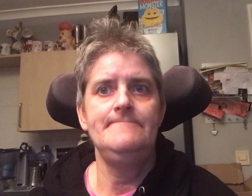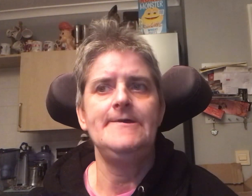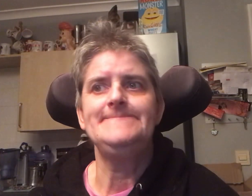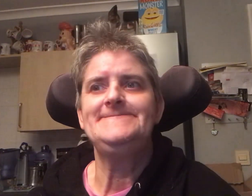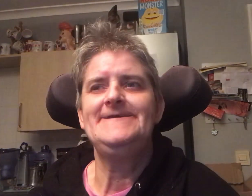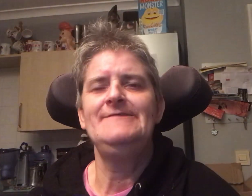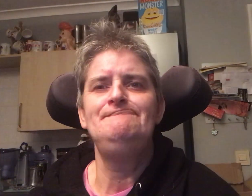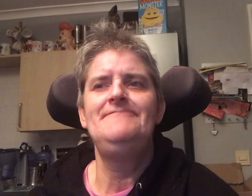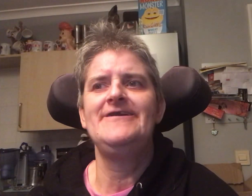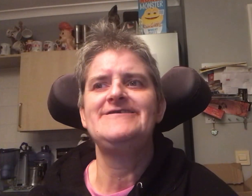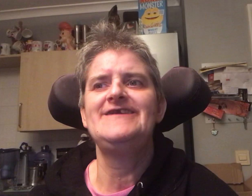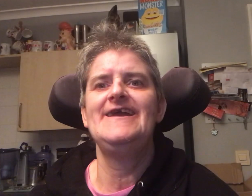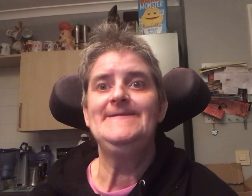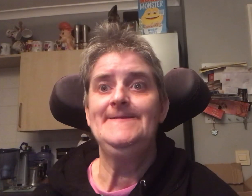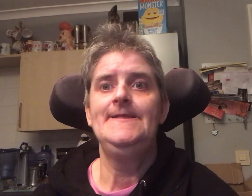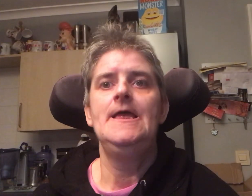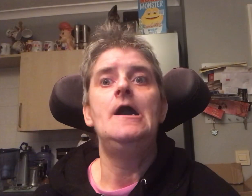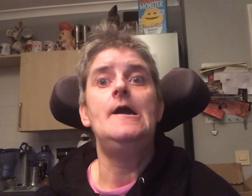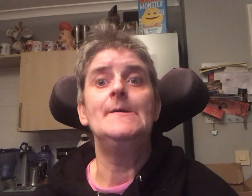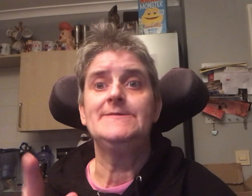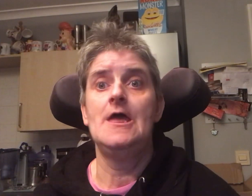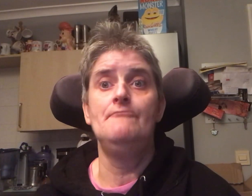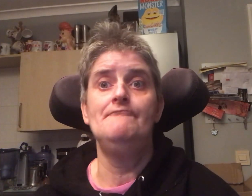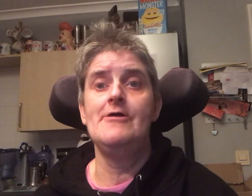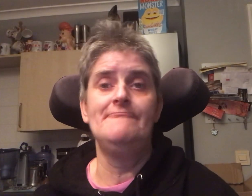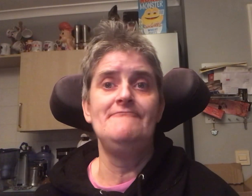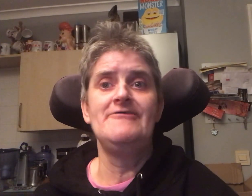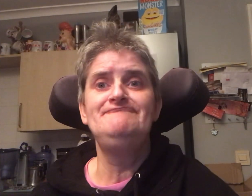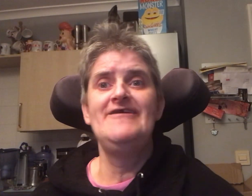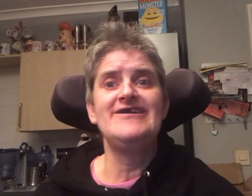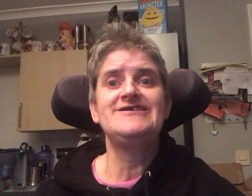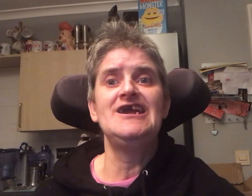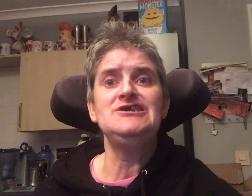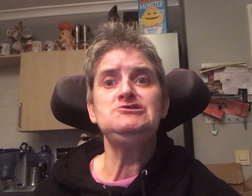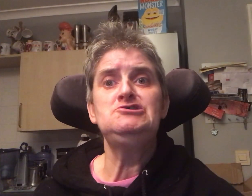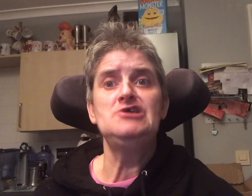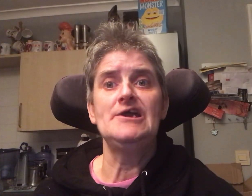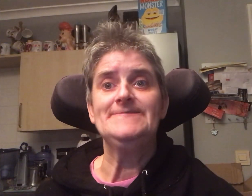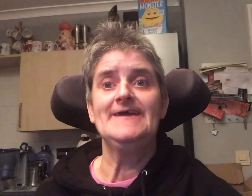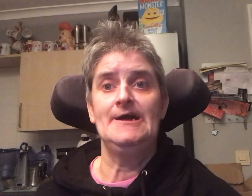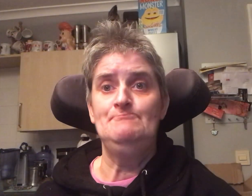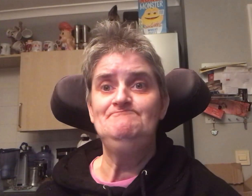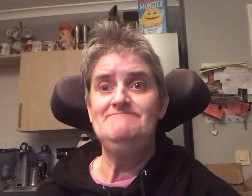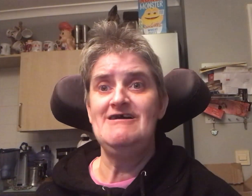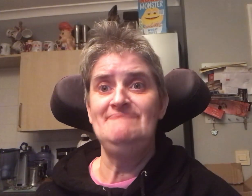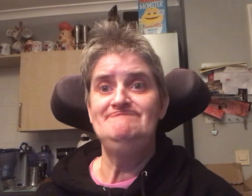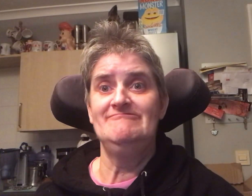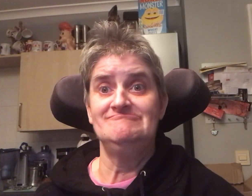where to begin? On the very beginning, she taught